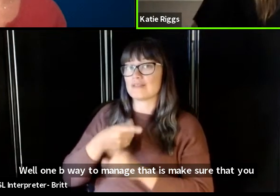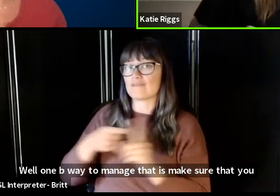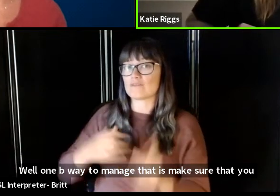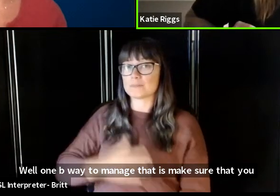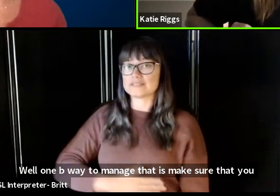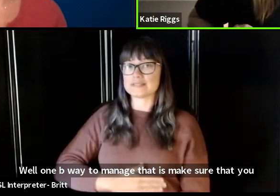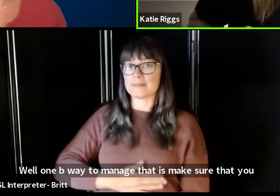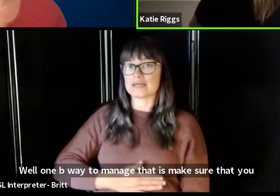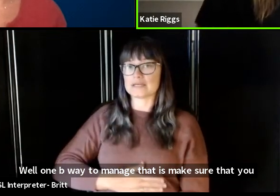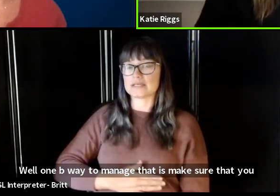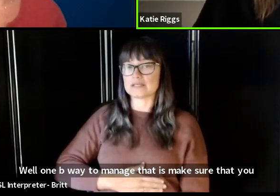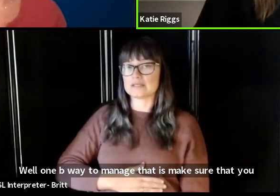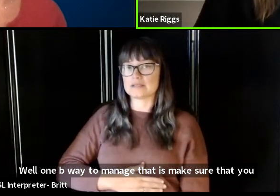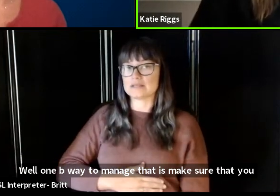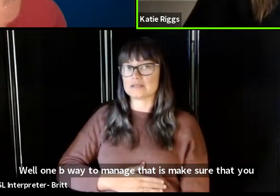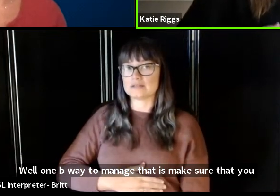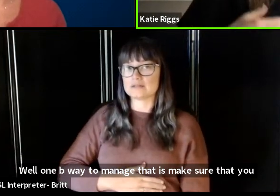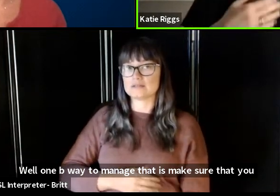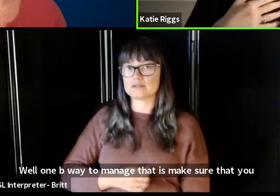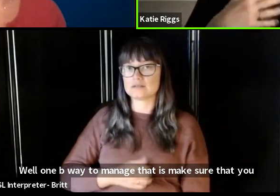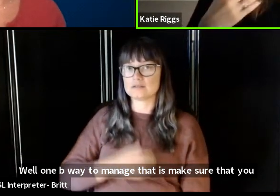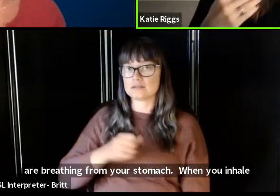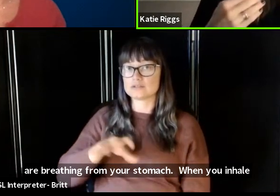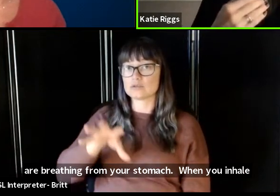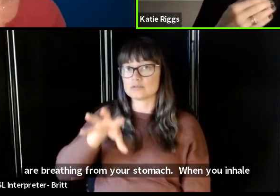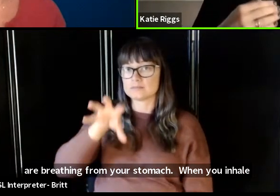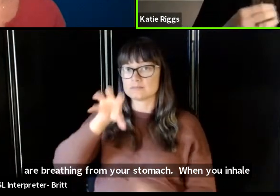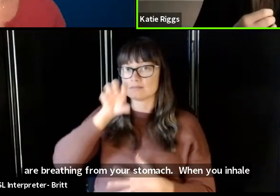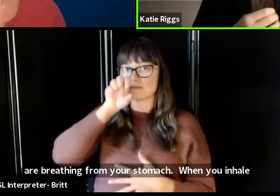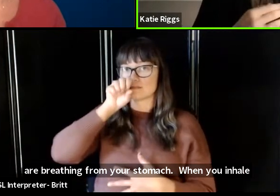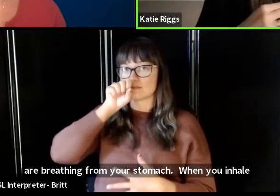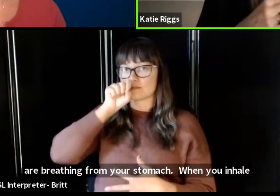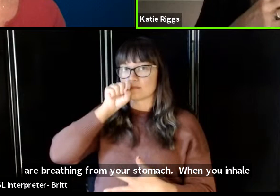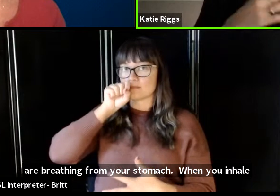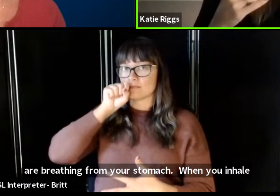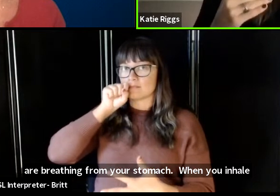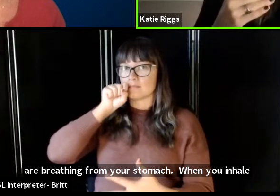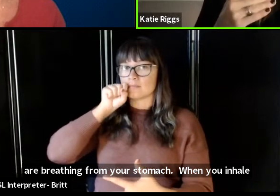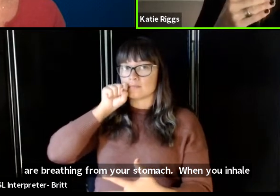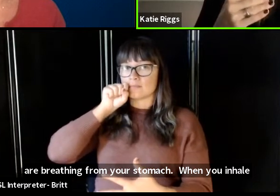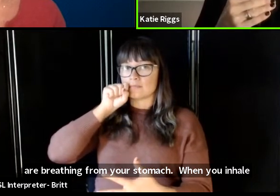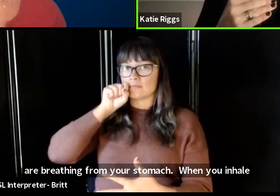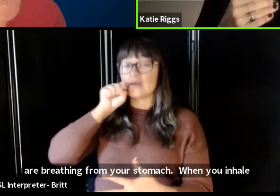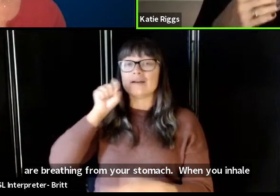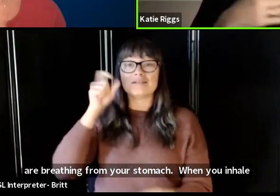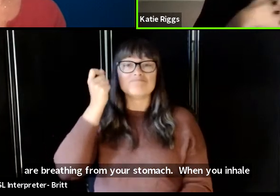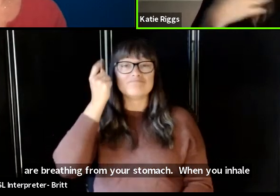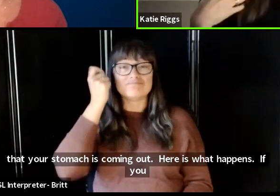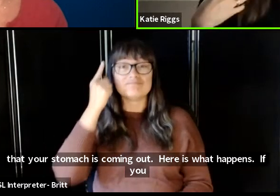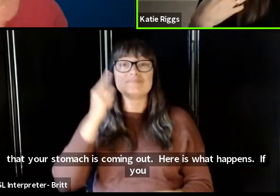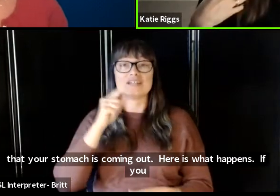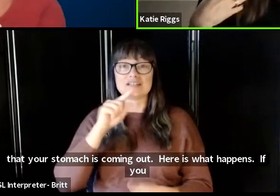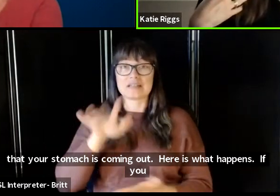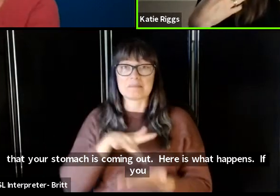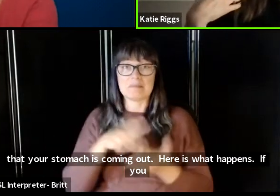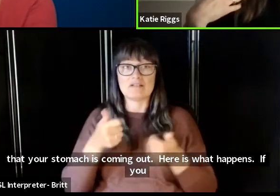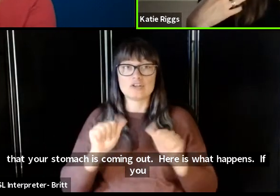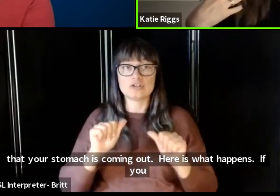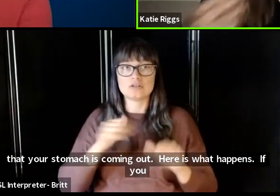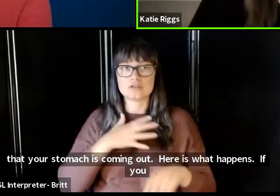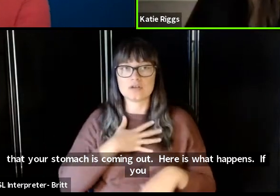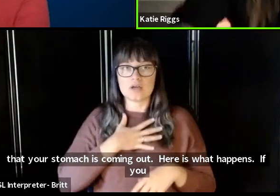when you inhale that your stomach is coming out, because here's what happens. If you're in the midst of an audition and you're breathing high, if you're